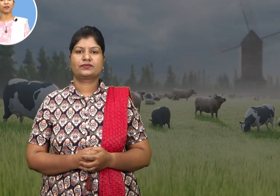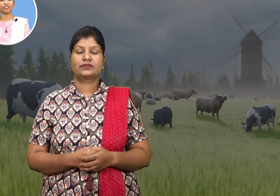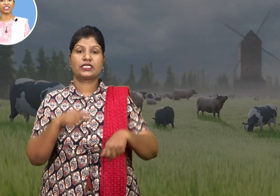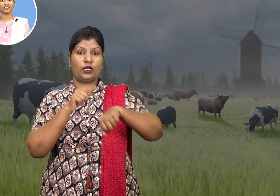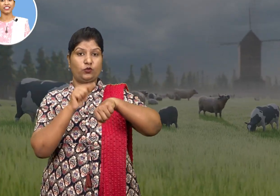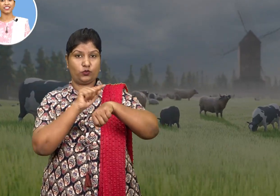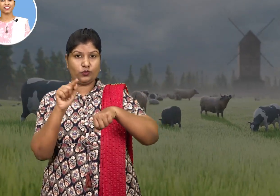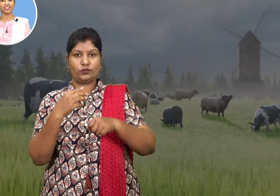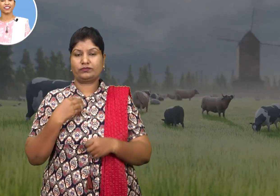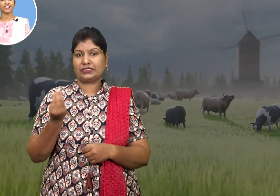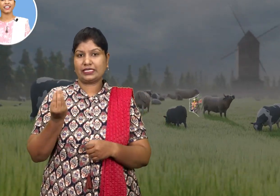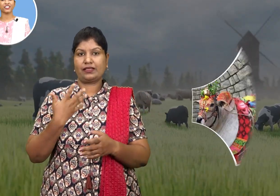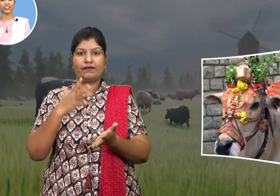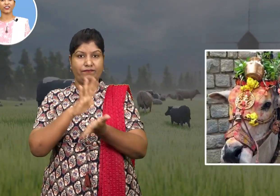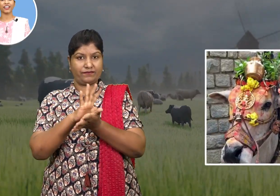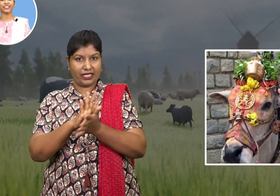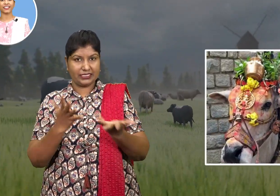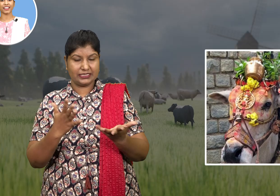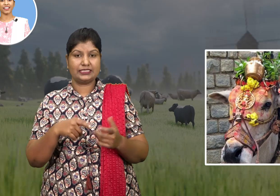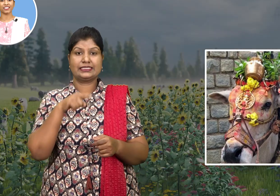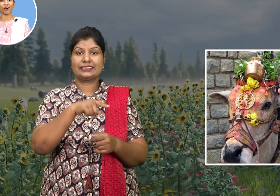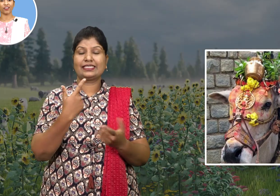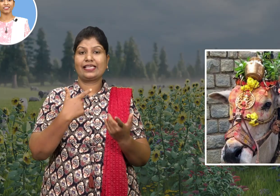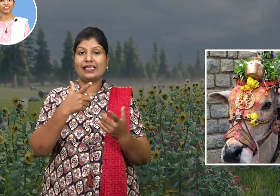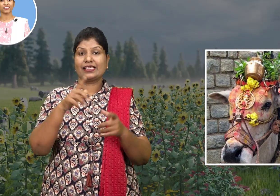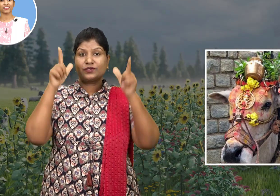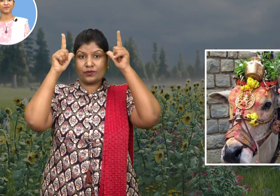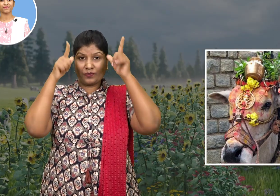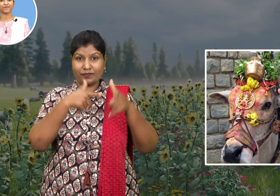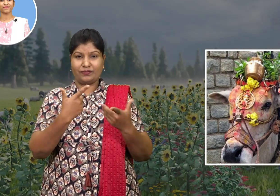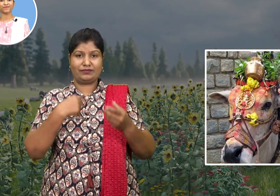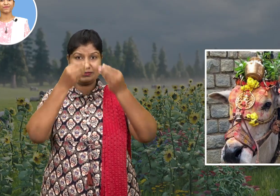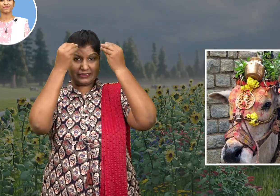During some festivals, they decorate their cattle on,